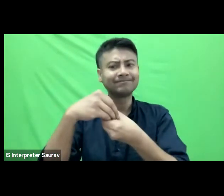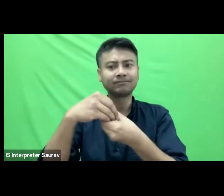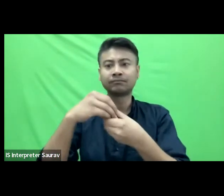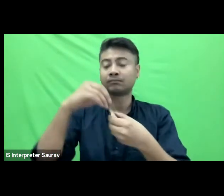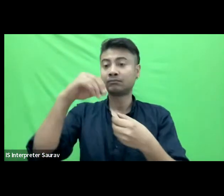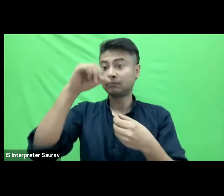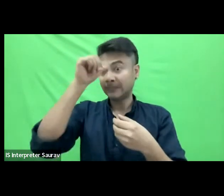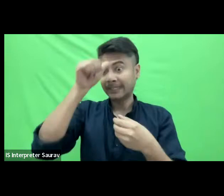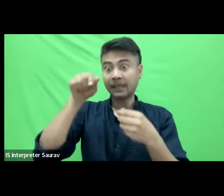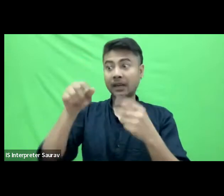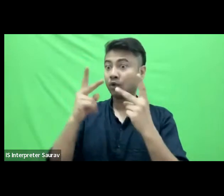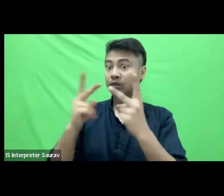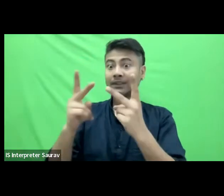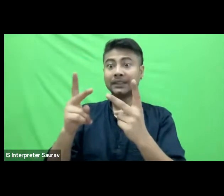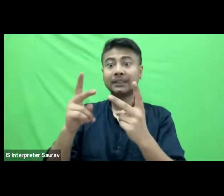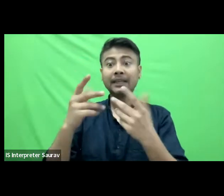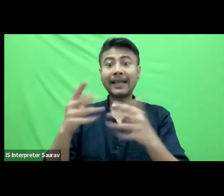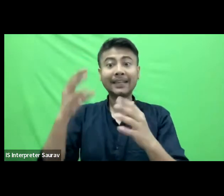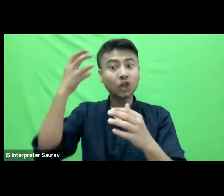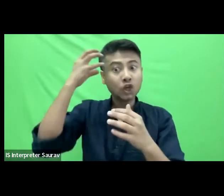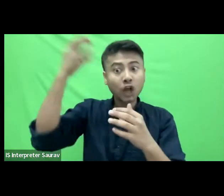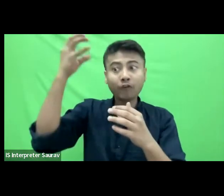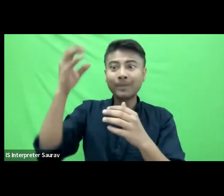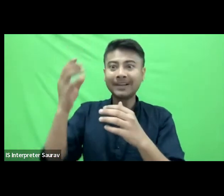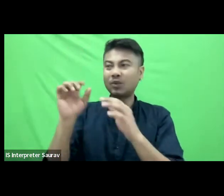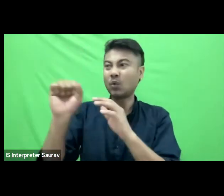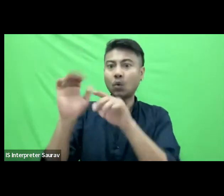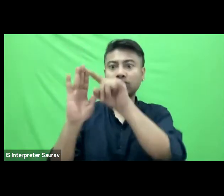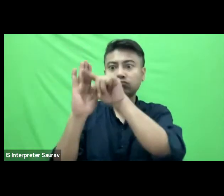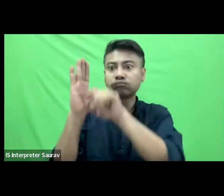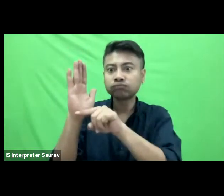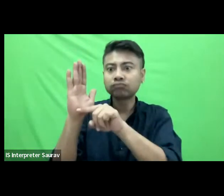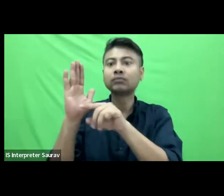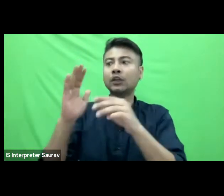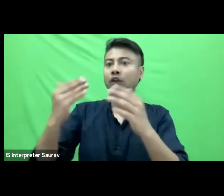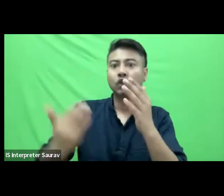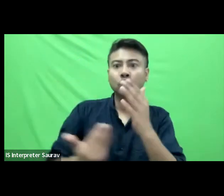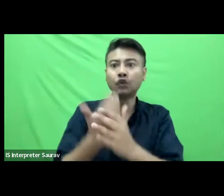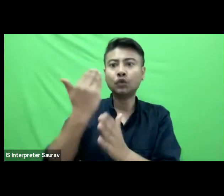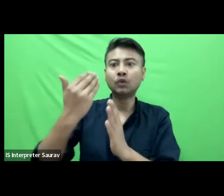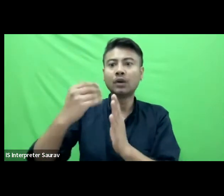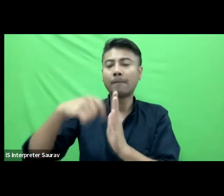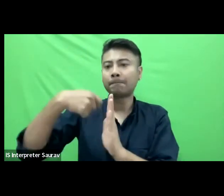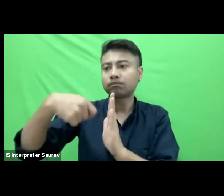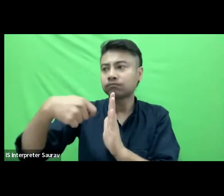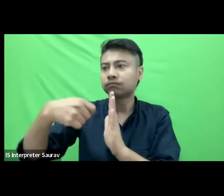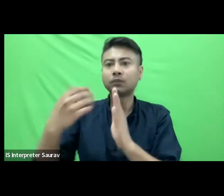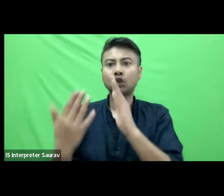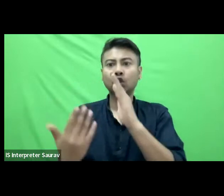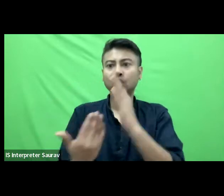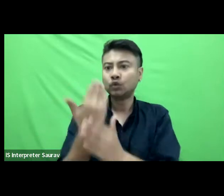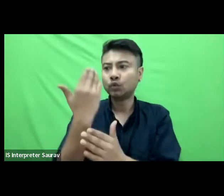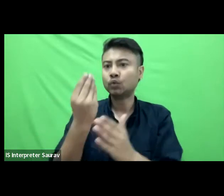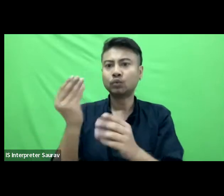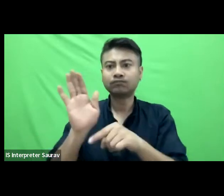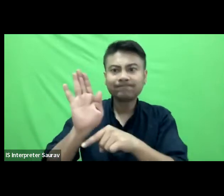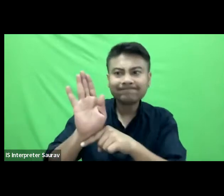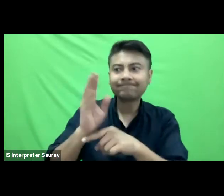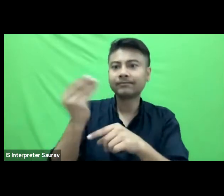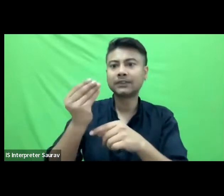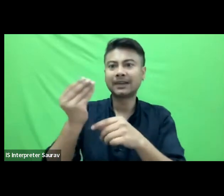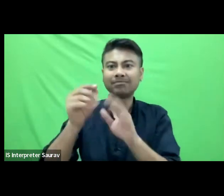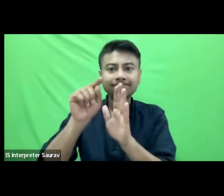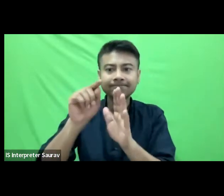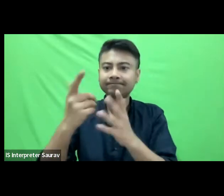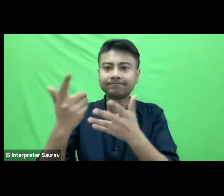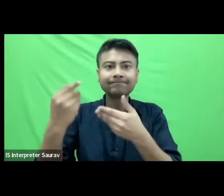system, providing access to public services digitally, and increasingly making these services accessible for persons